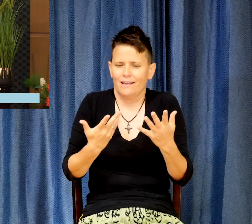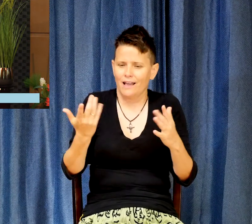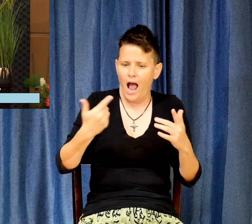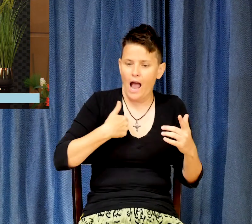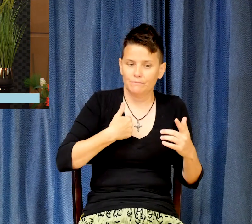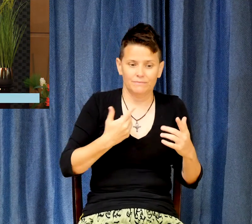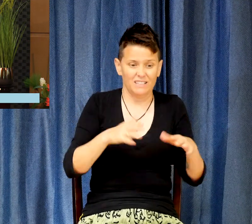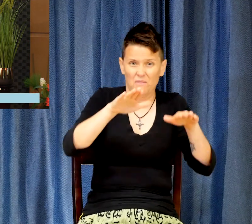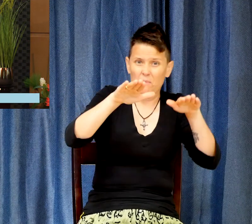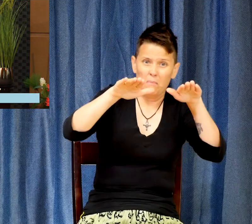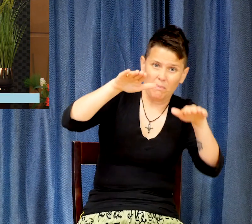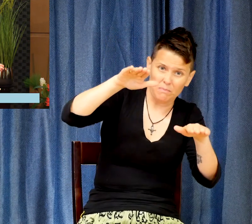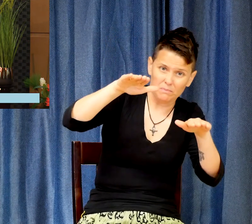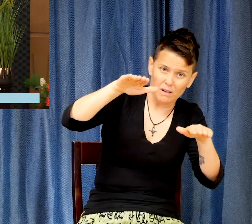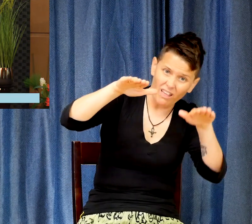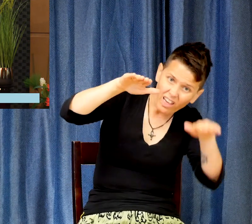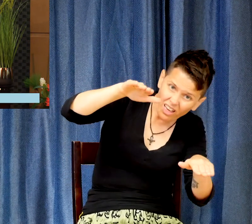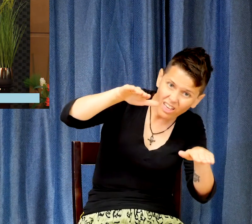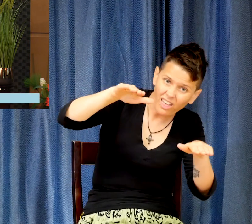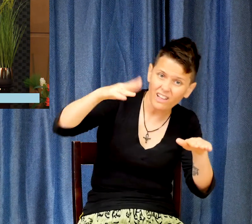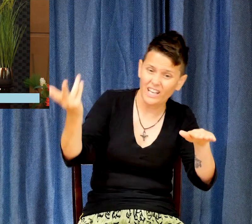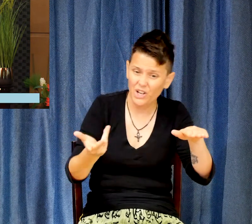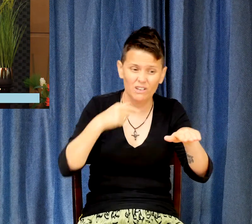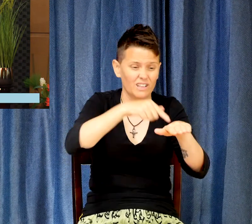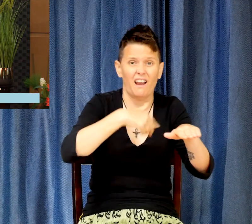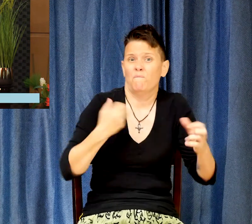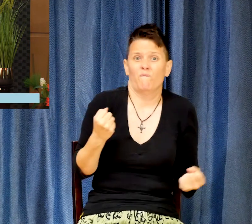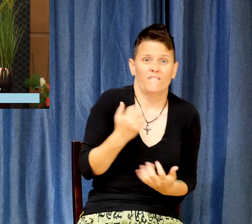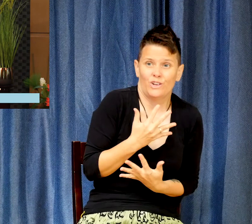in smallness, and in pettiness, and in judgment and comparison.